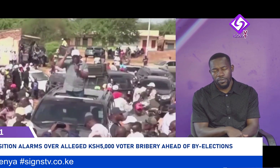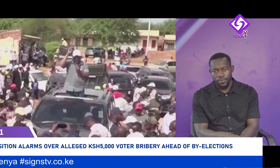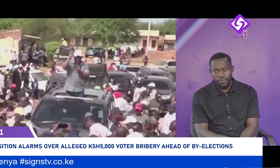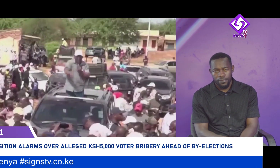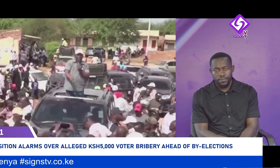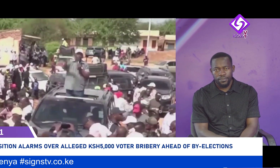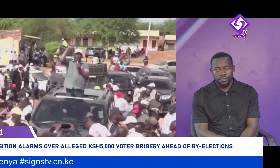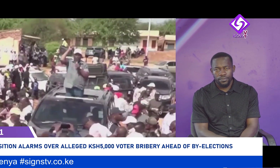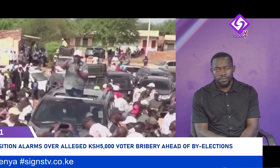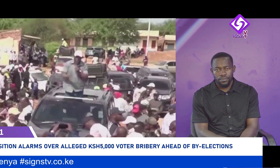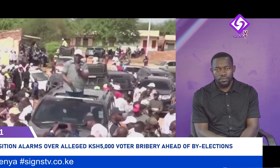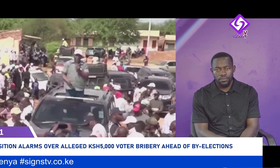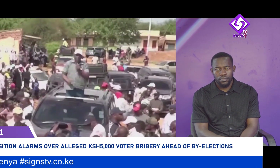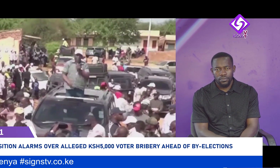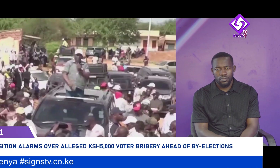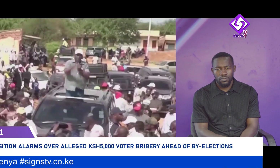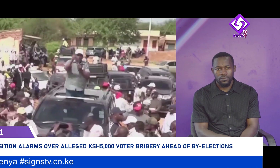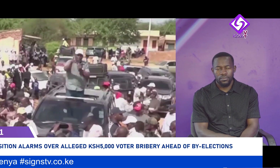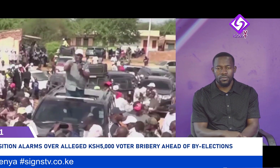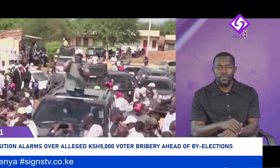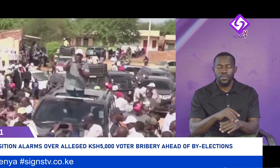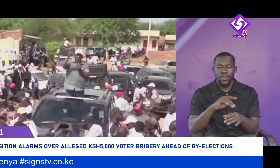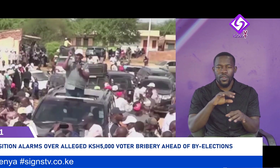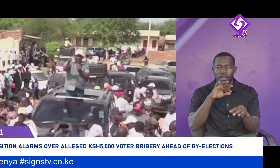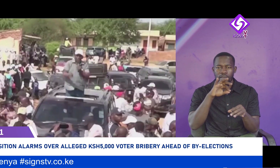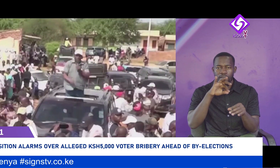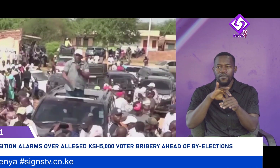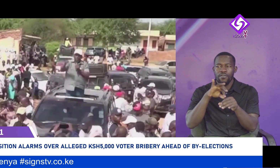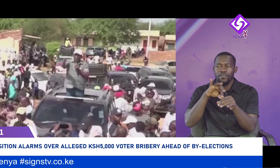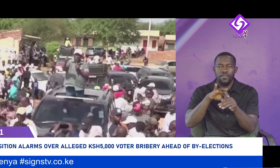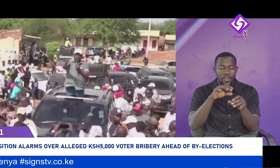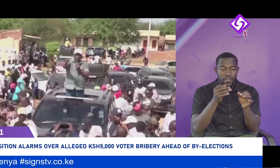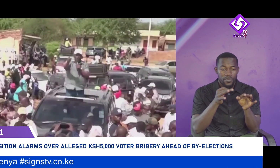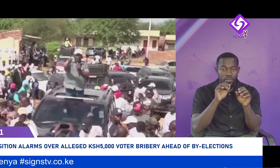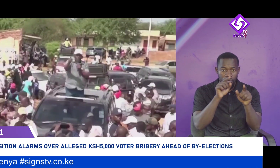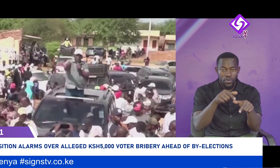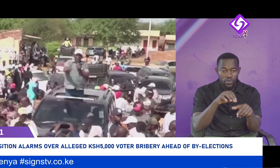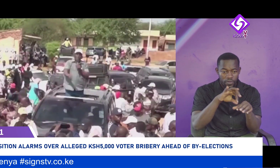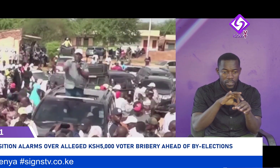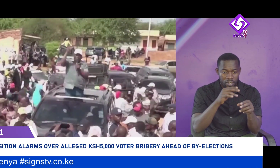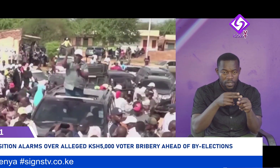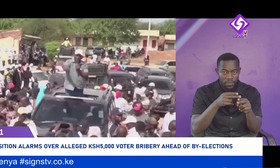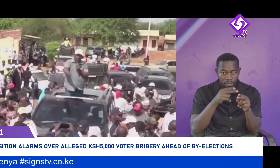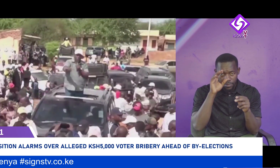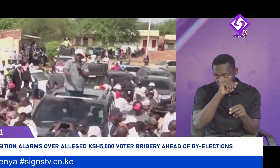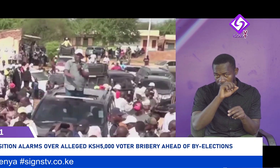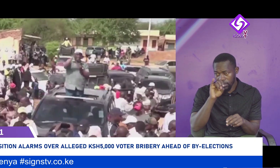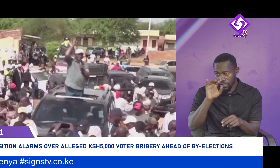Kupiga kura kituo chochote, akute jina lake aliko. Nyinyi watu wa IEBC, presiding officers,